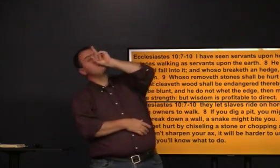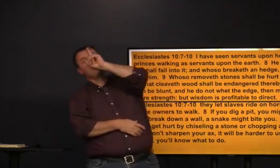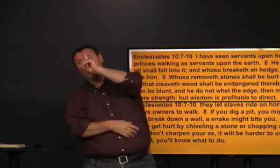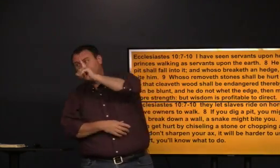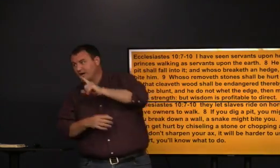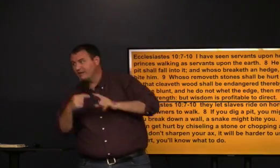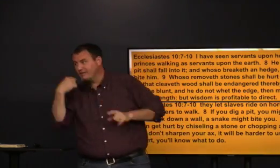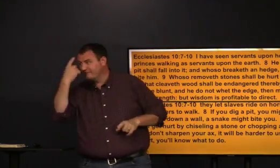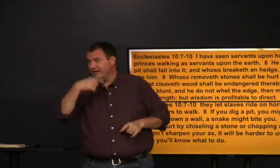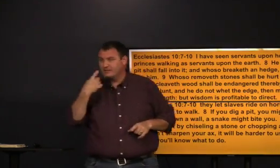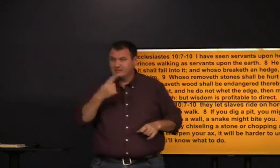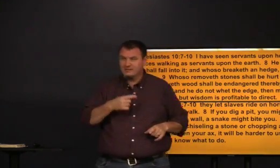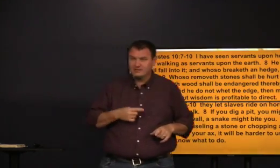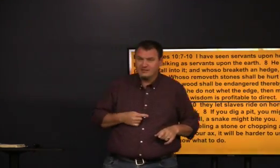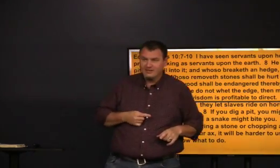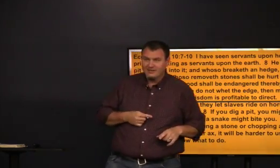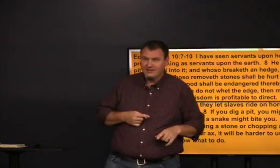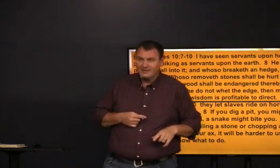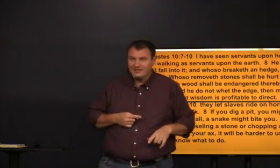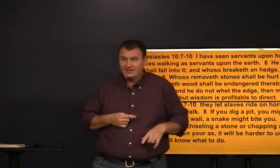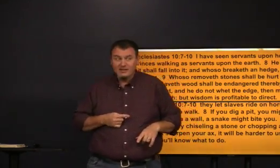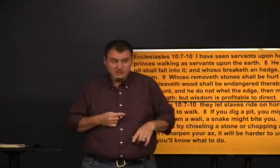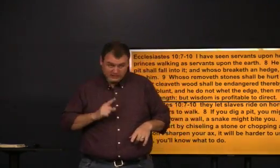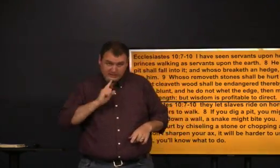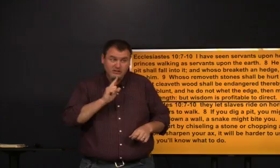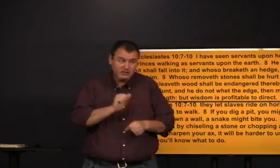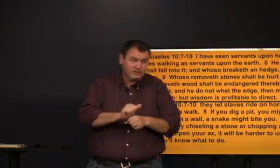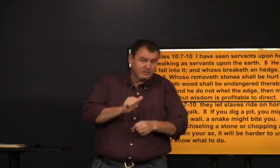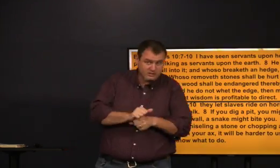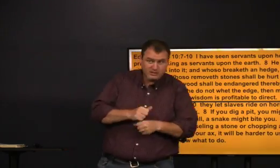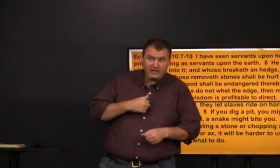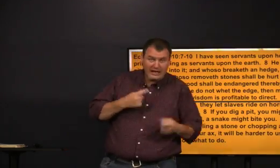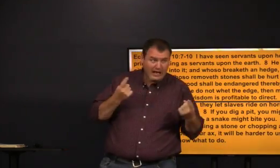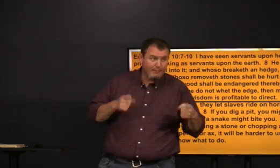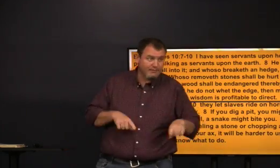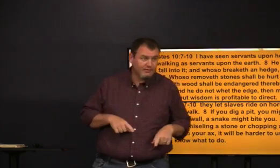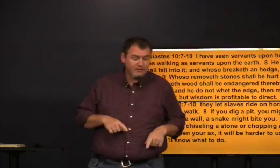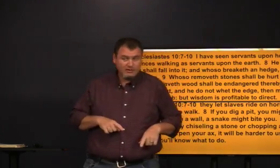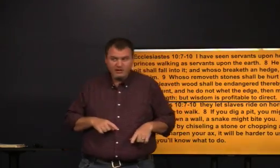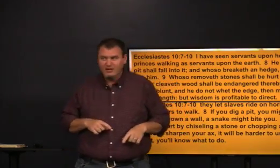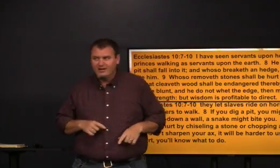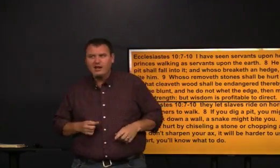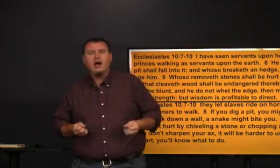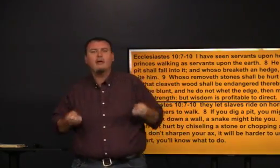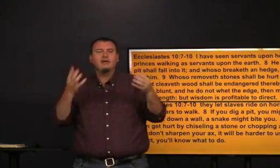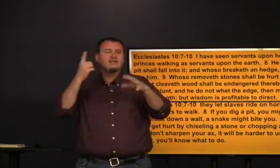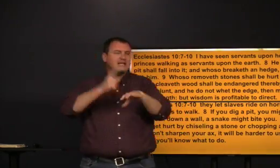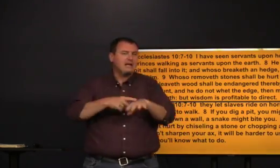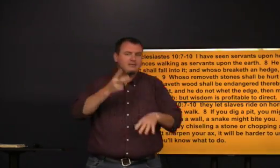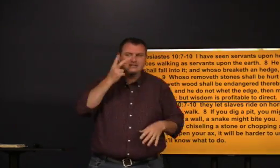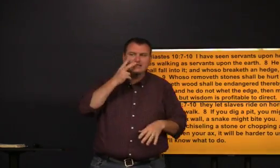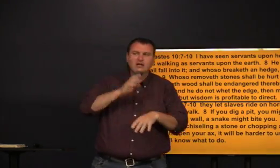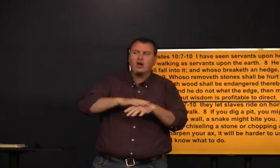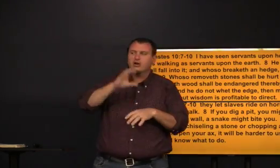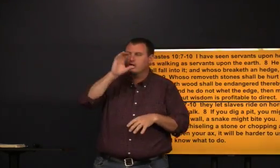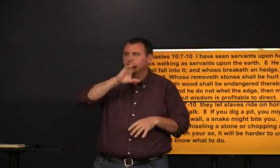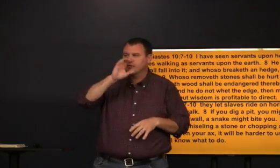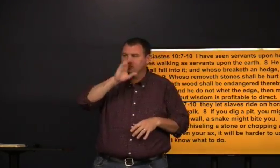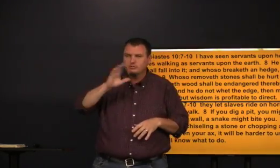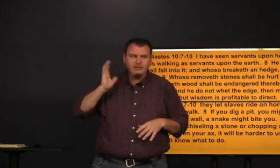boom, right in the face. Serious, it happened. How many times seen on cartoon